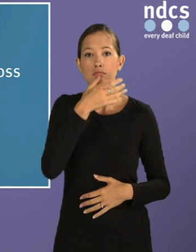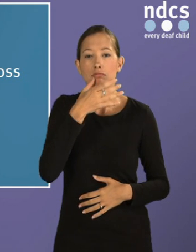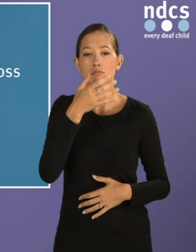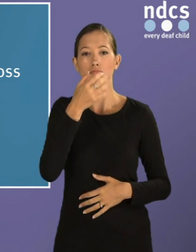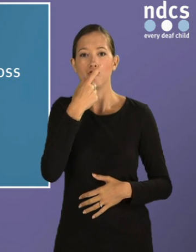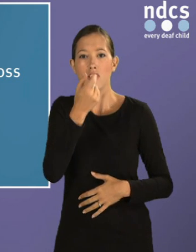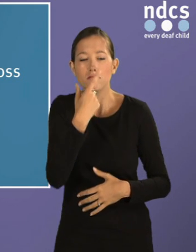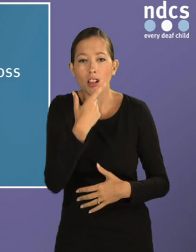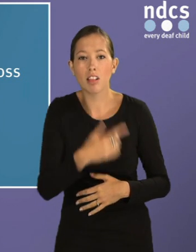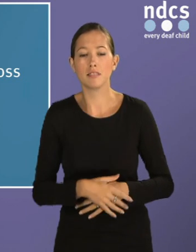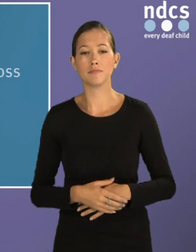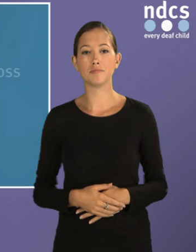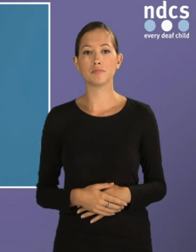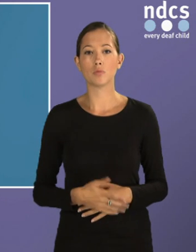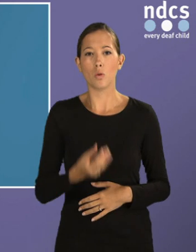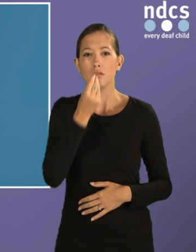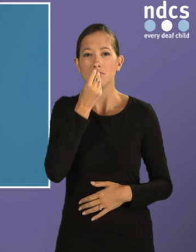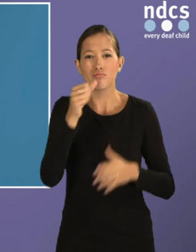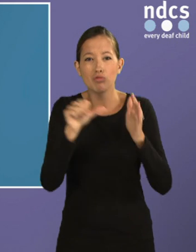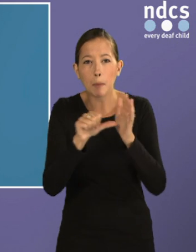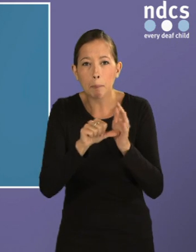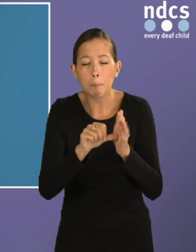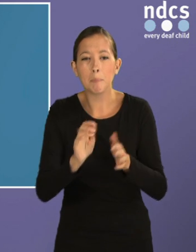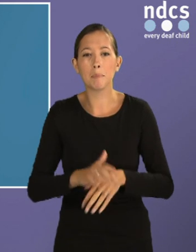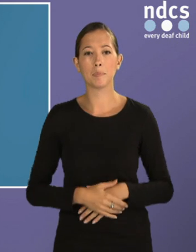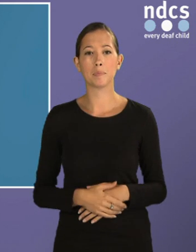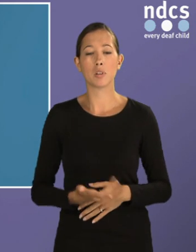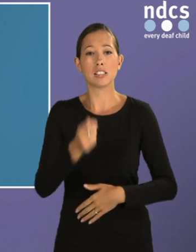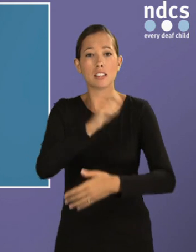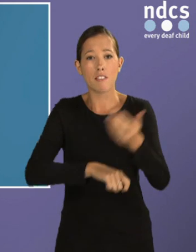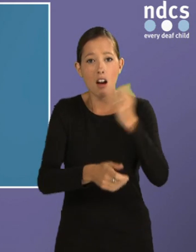substance or drug abuse, eating disorders,